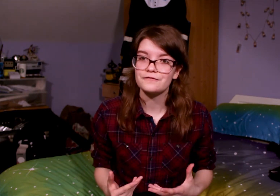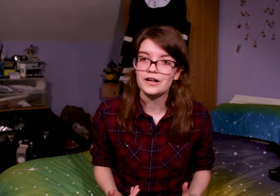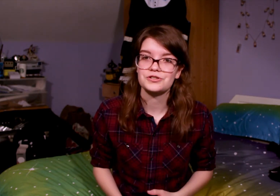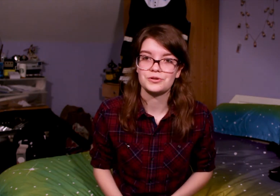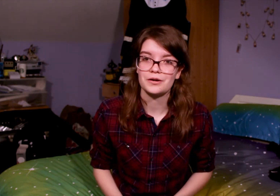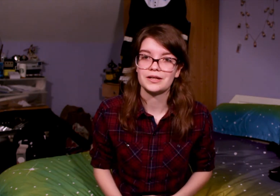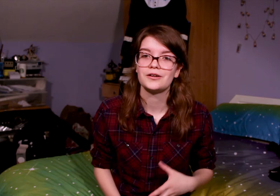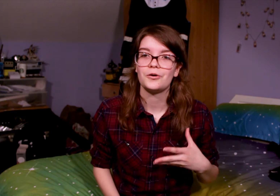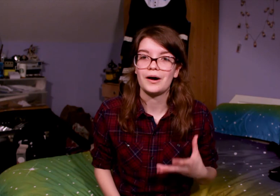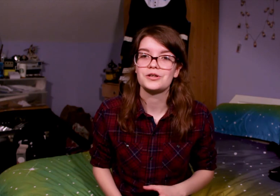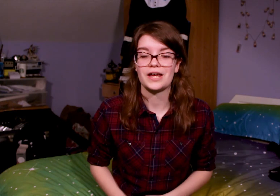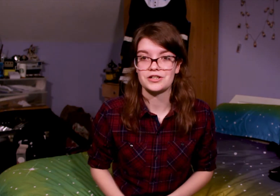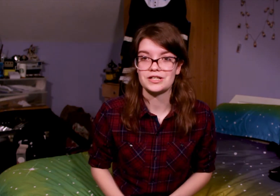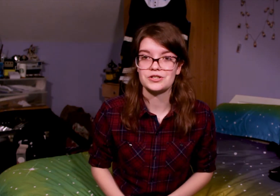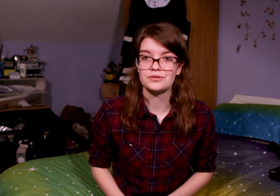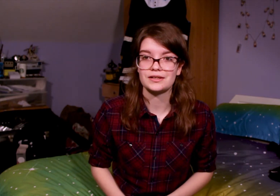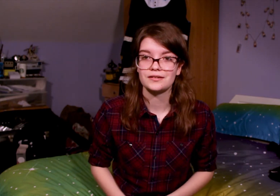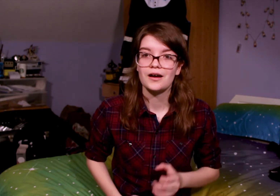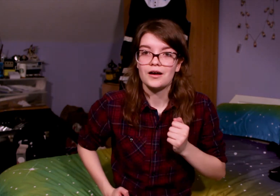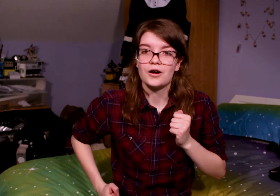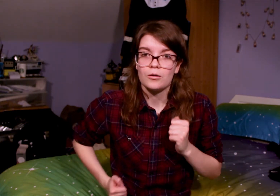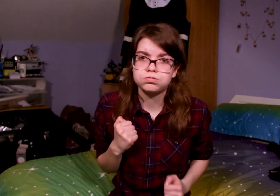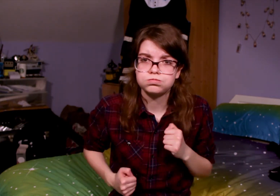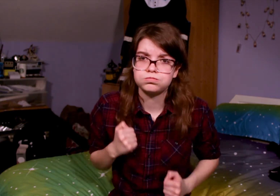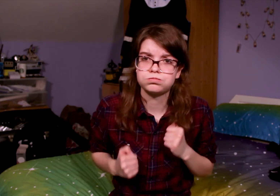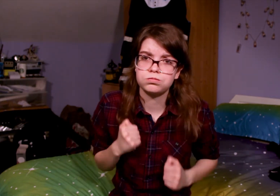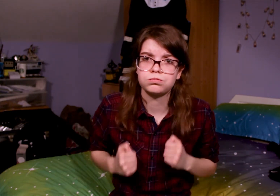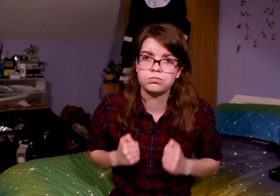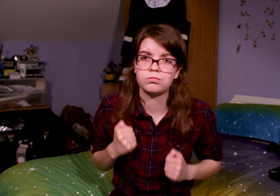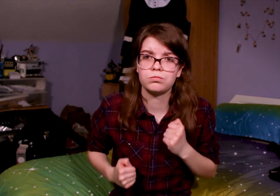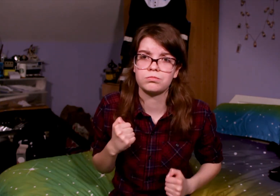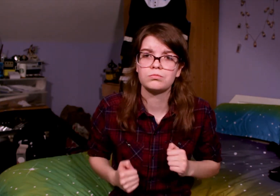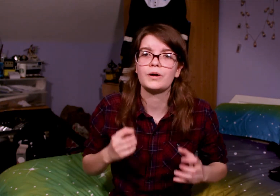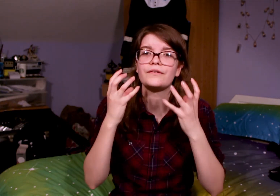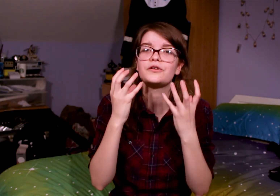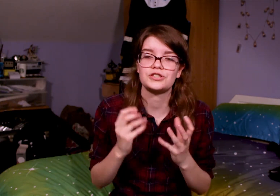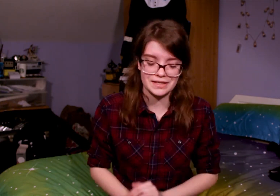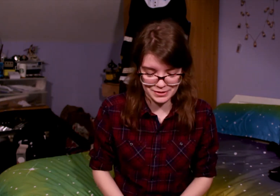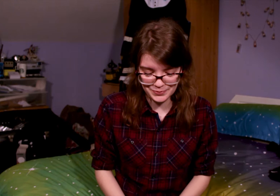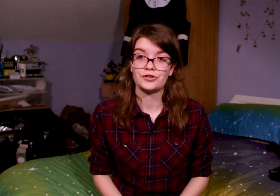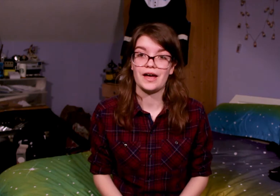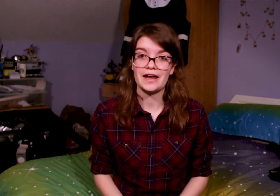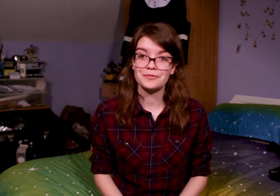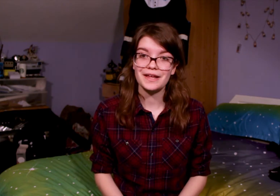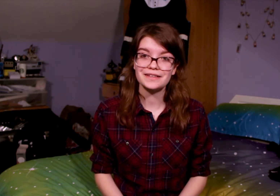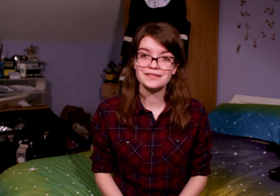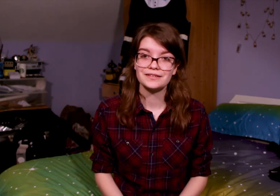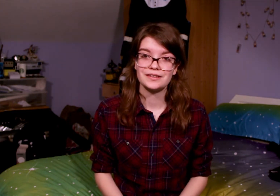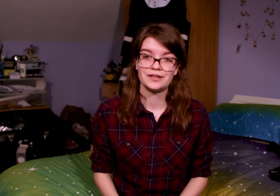how fast you're going or how much energy it's using. puff out your cheeks. For aeroplane,